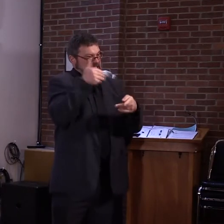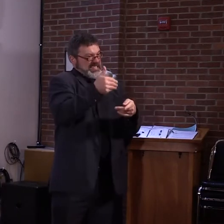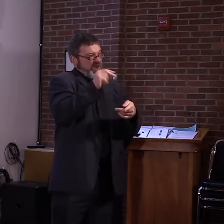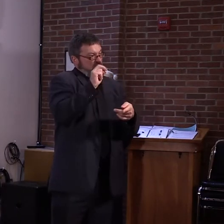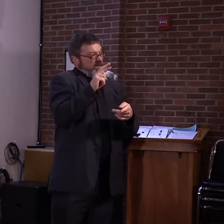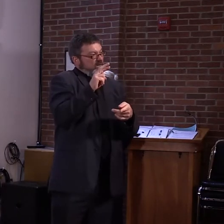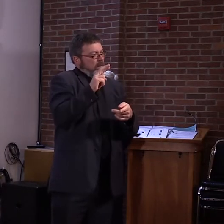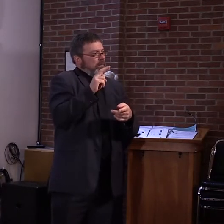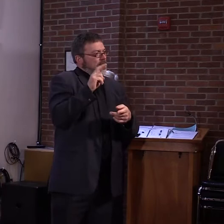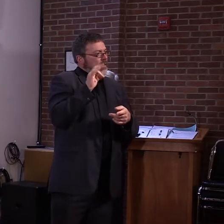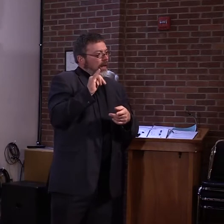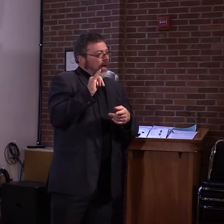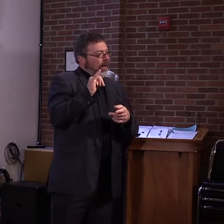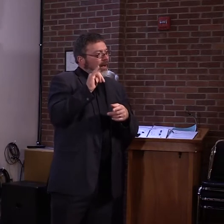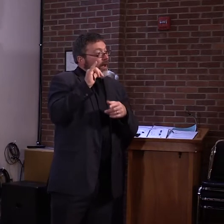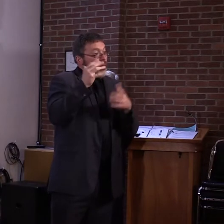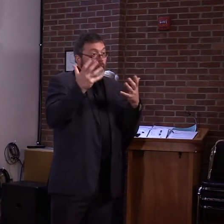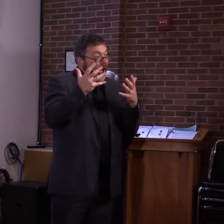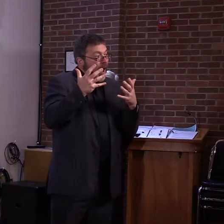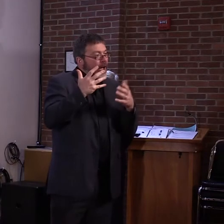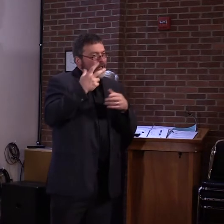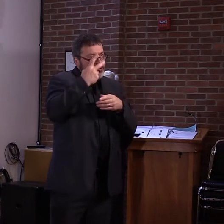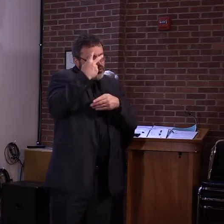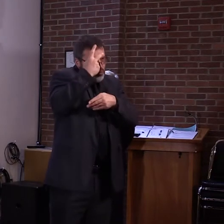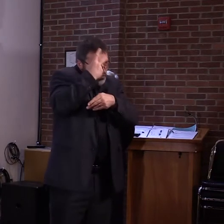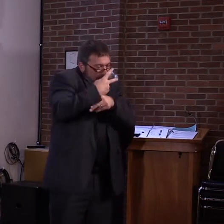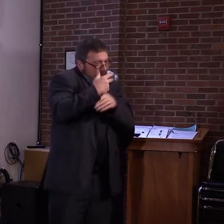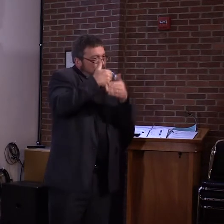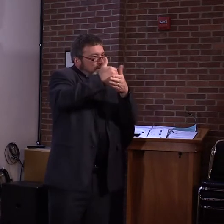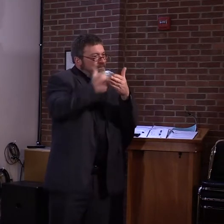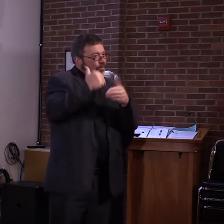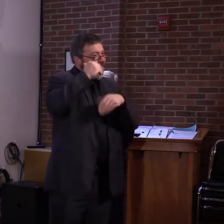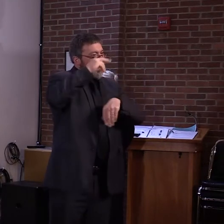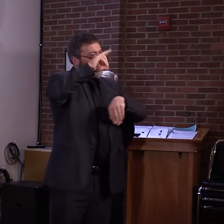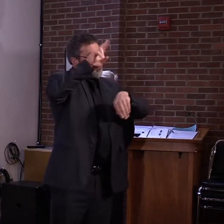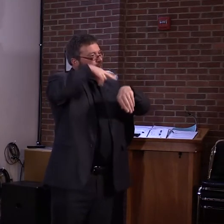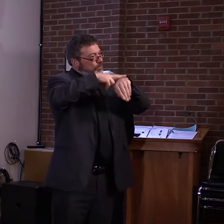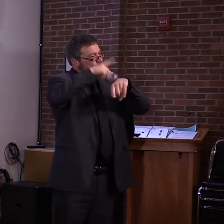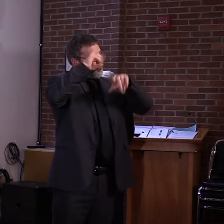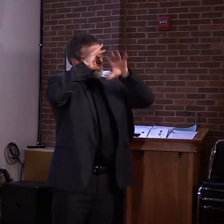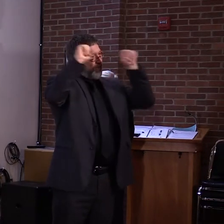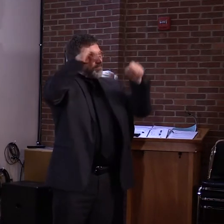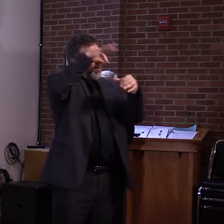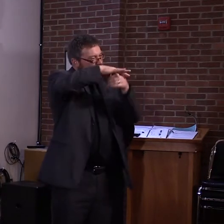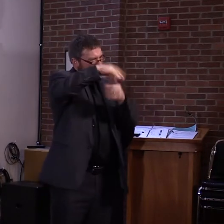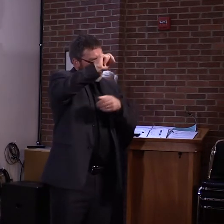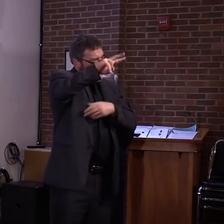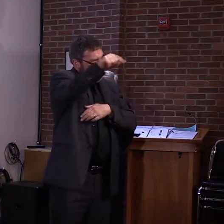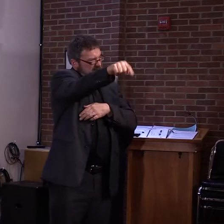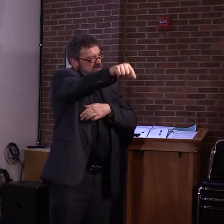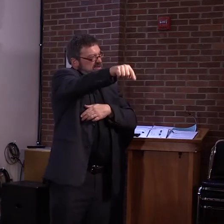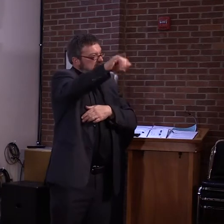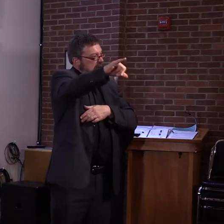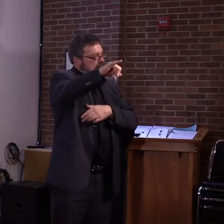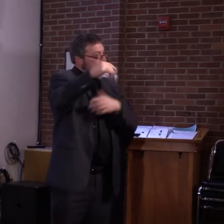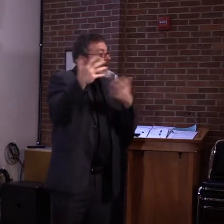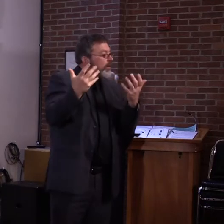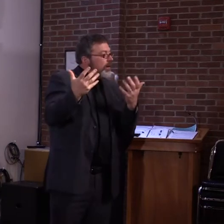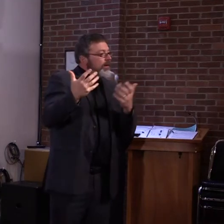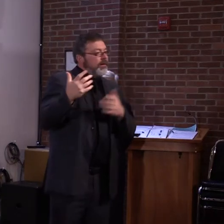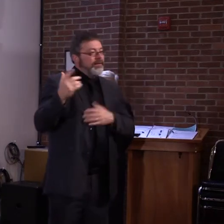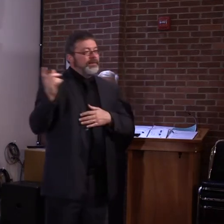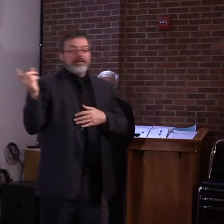after the president has talked about how we test too much. Yeah, well, I can understand why people are